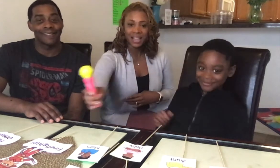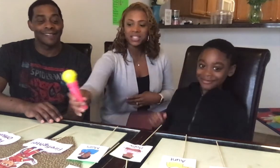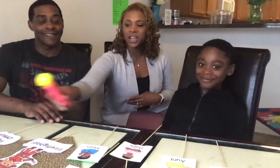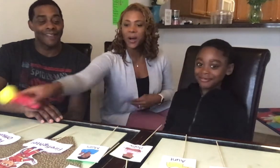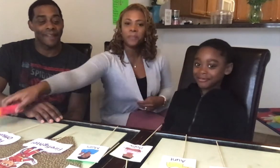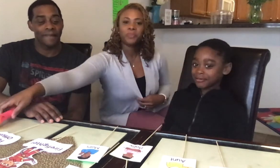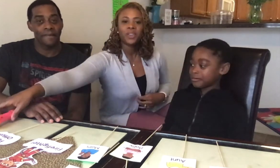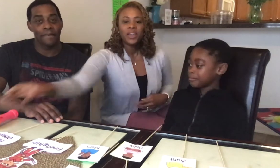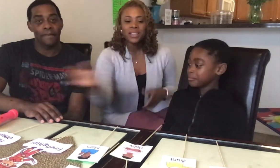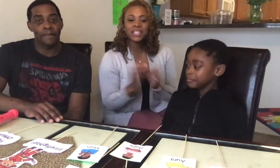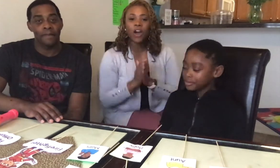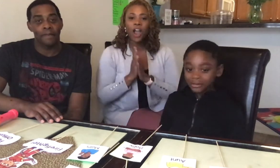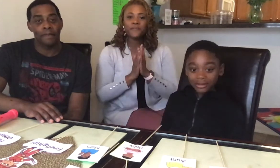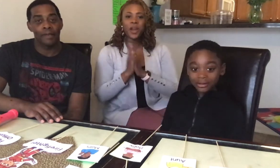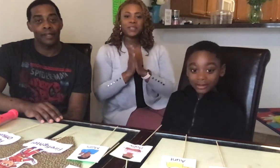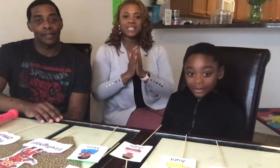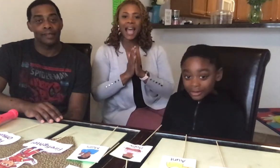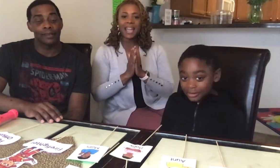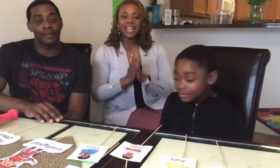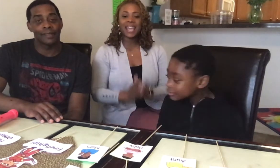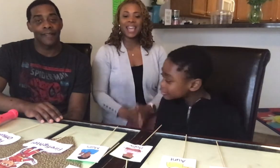go. So our first sign is...